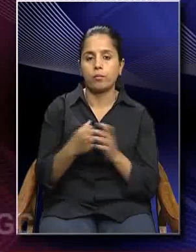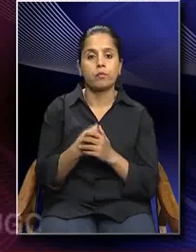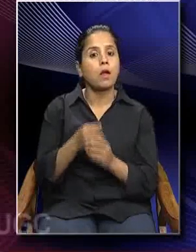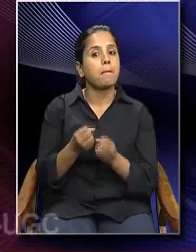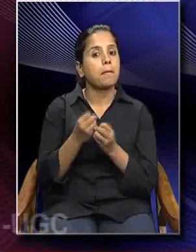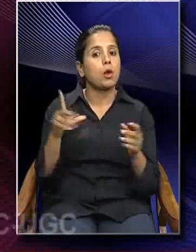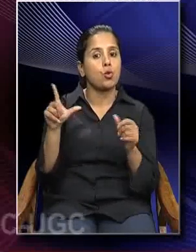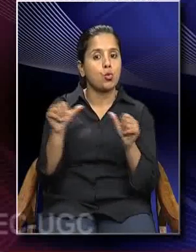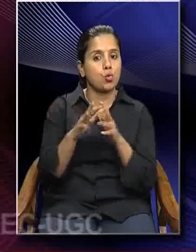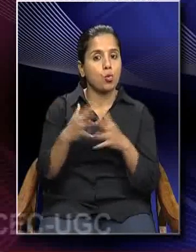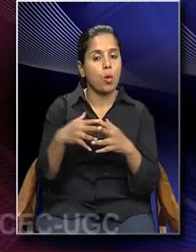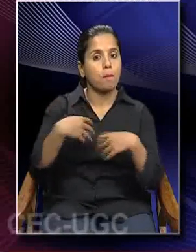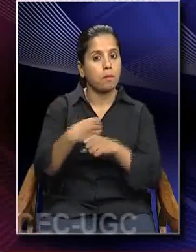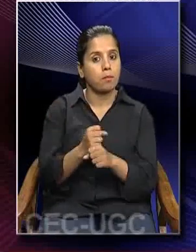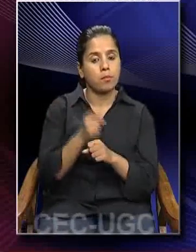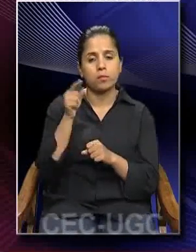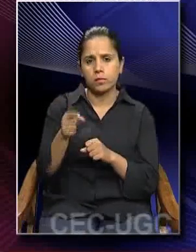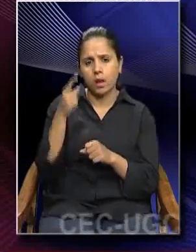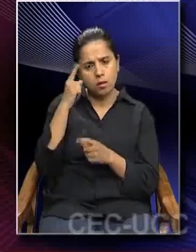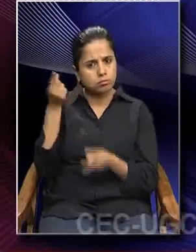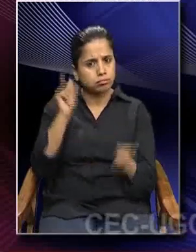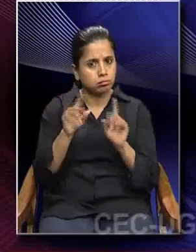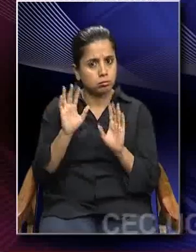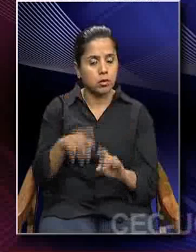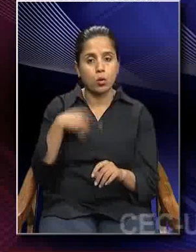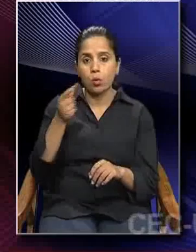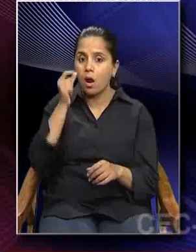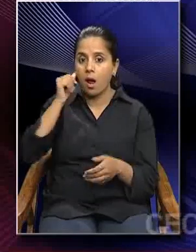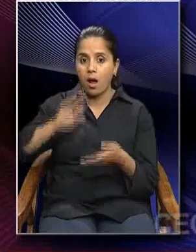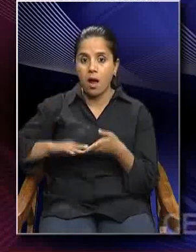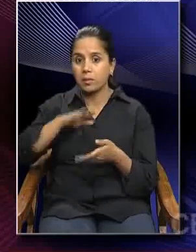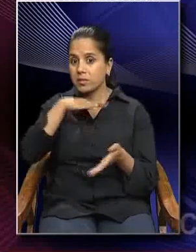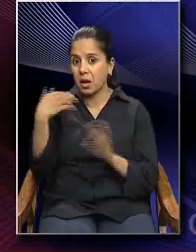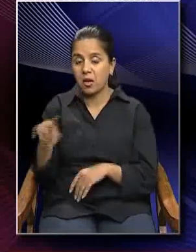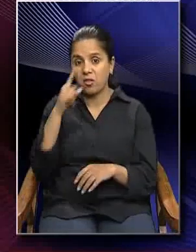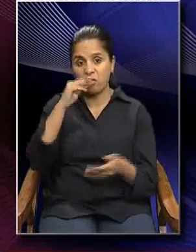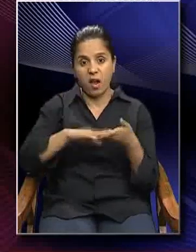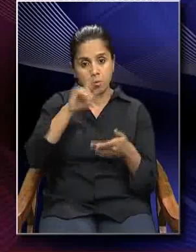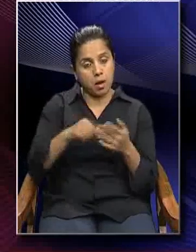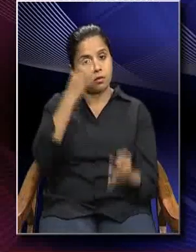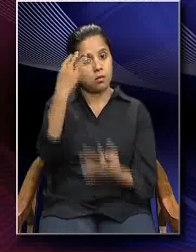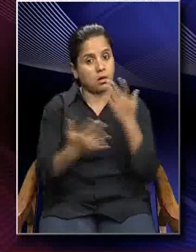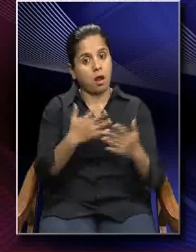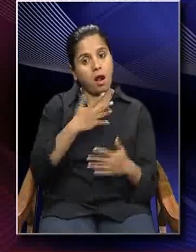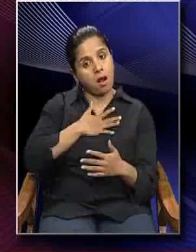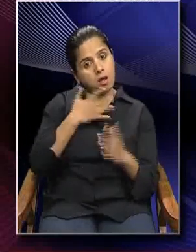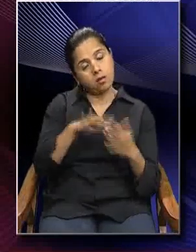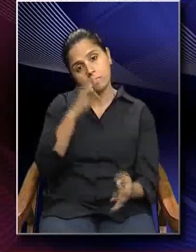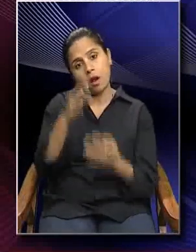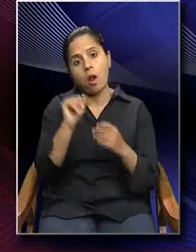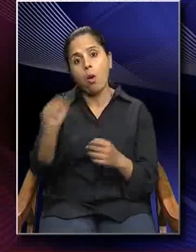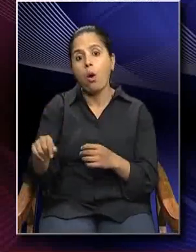the lawmakers stipulated that the widow should be burned alive with the corpse of her